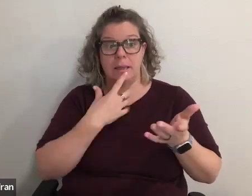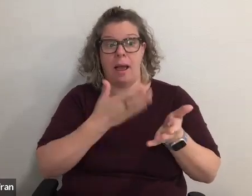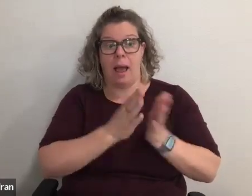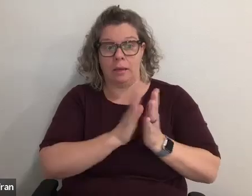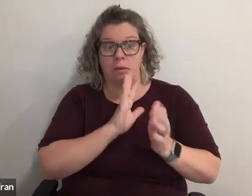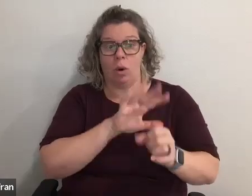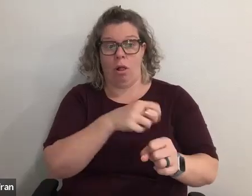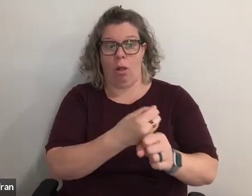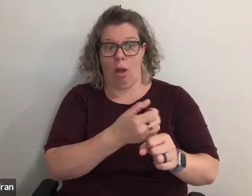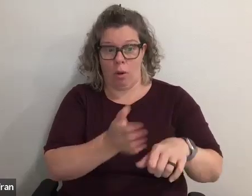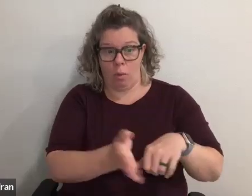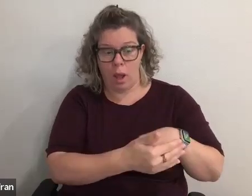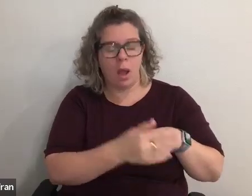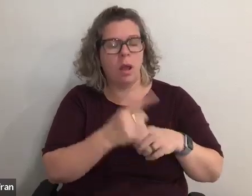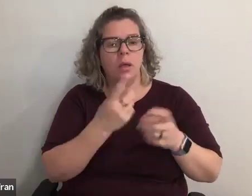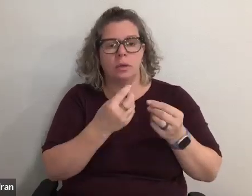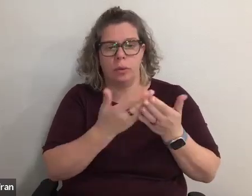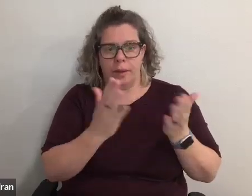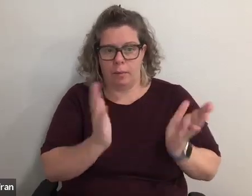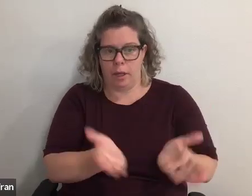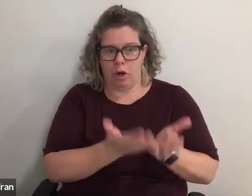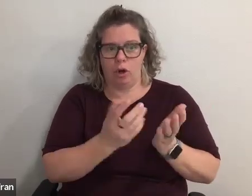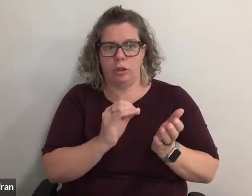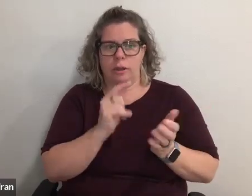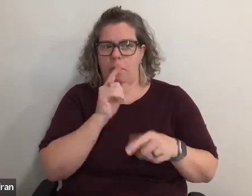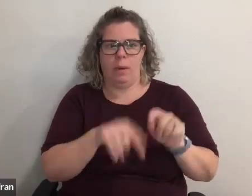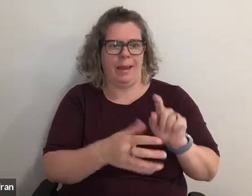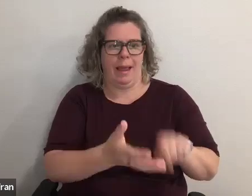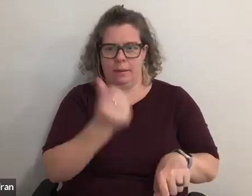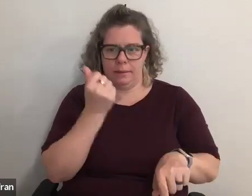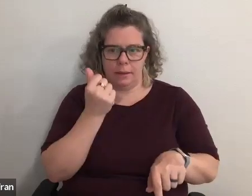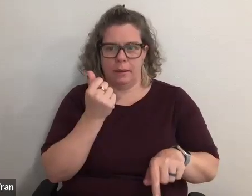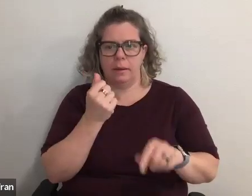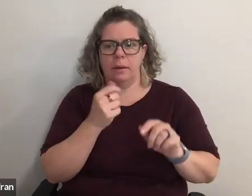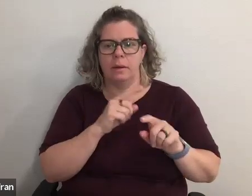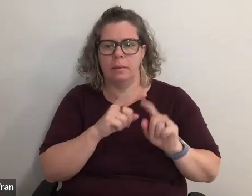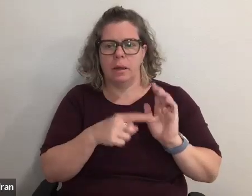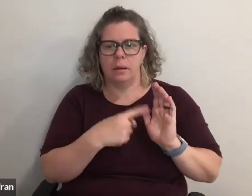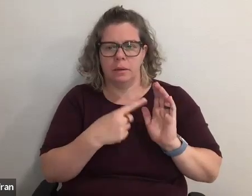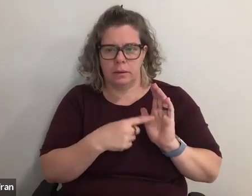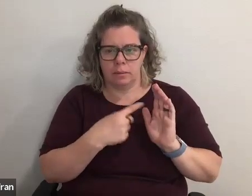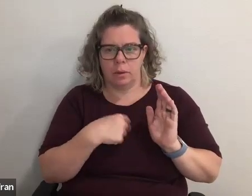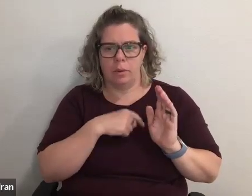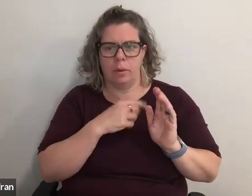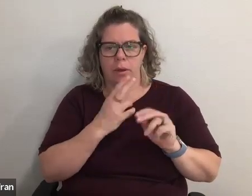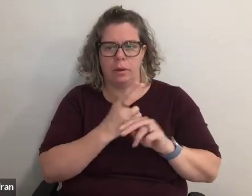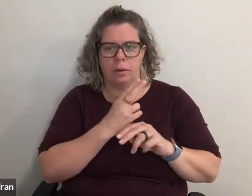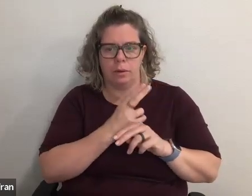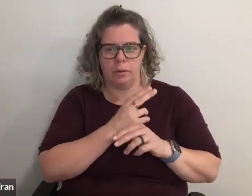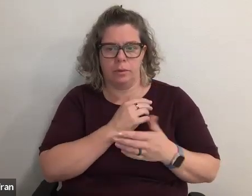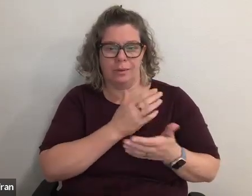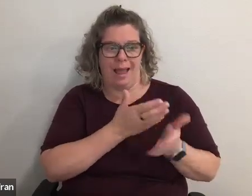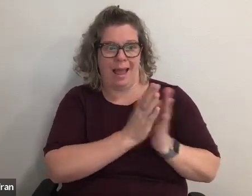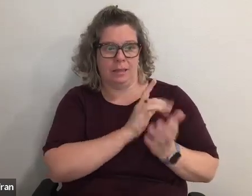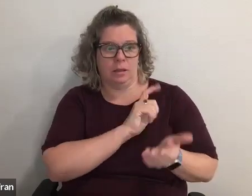talk a little bit earlier about I'd say rare, but the times we have to utilize our assistance from